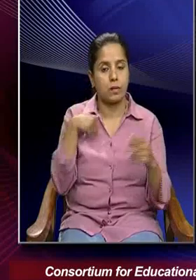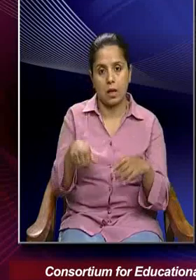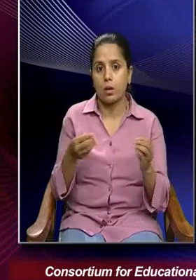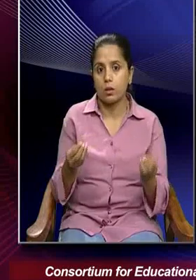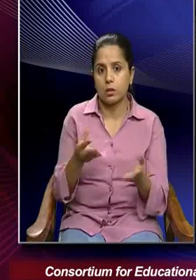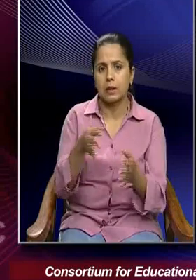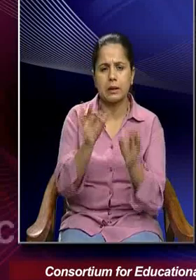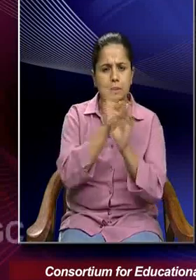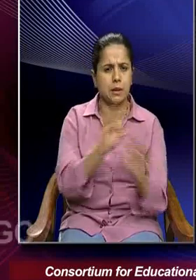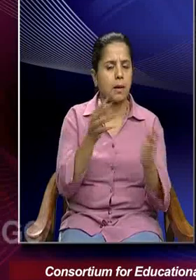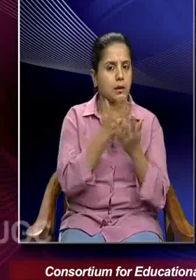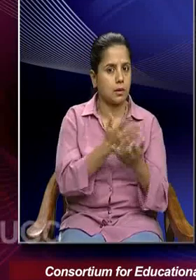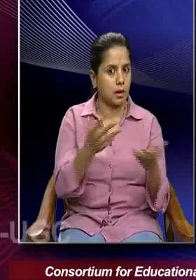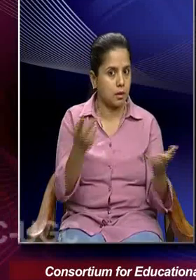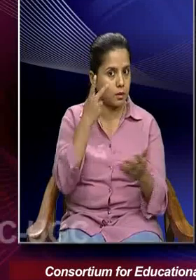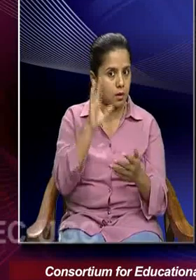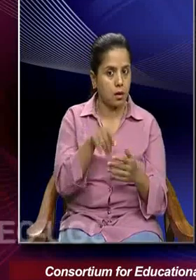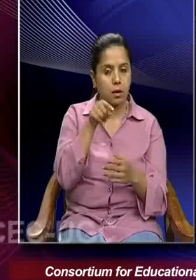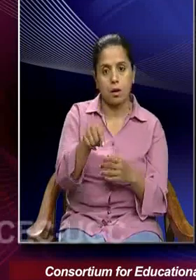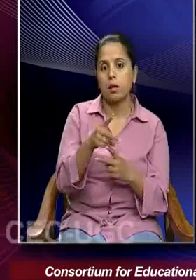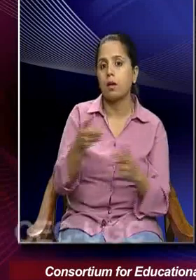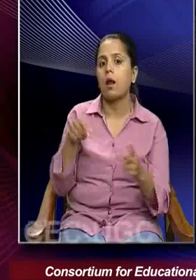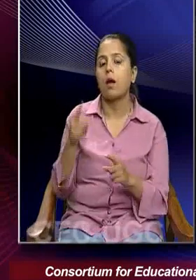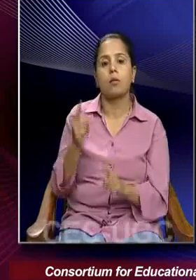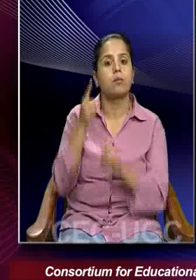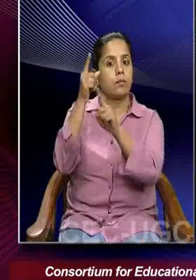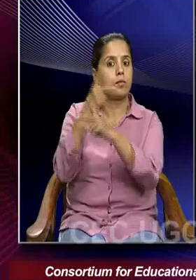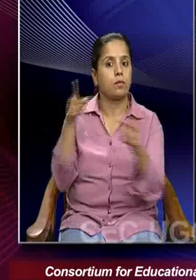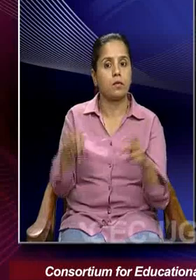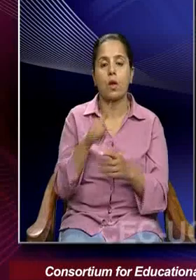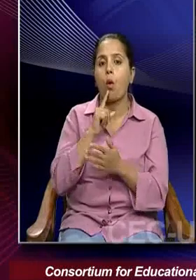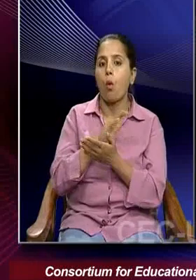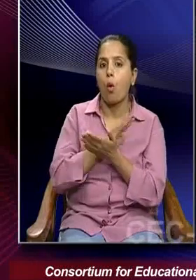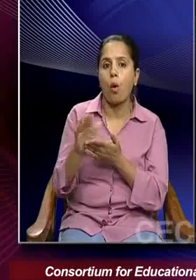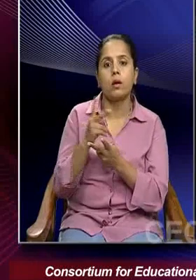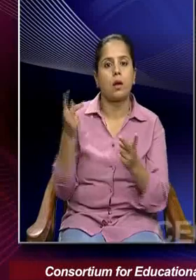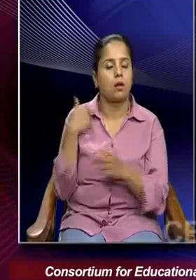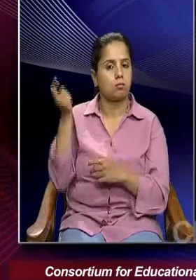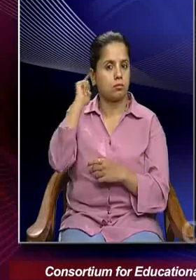simpler objects and go to the ultimate objects, which is the pure consciousness.